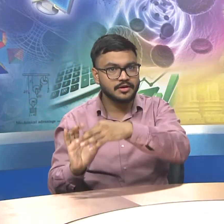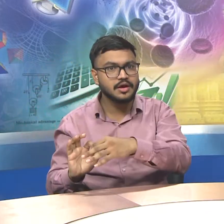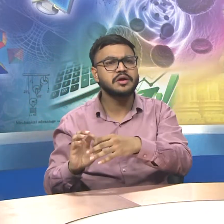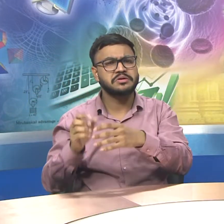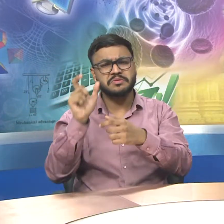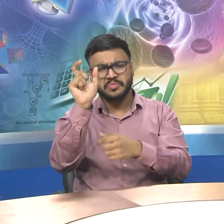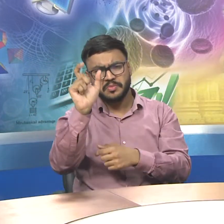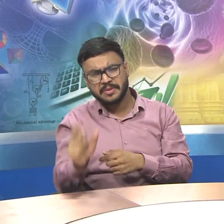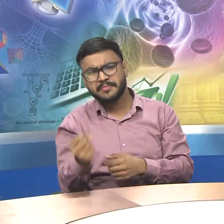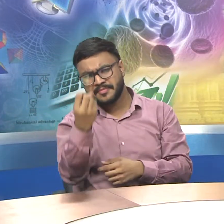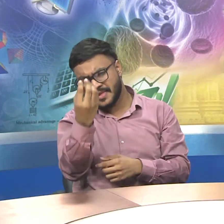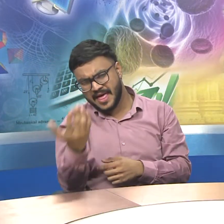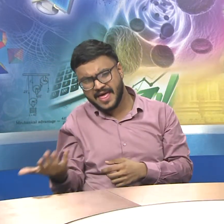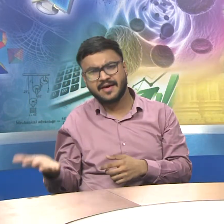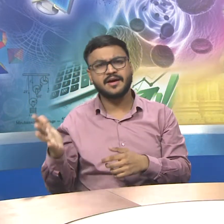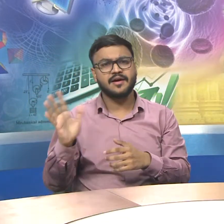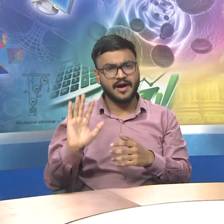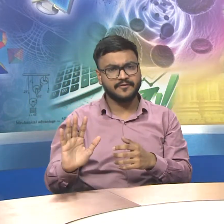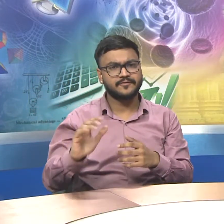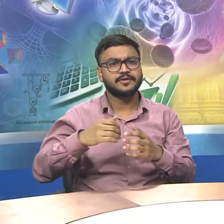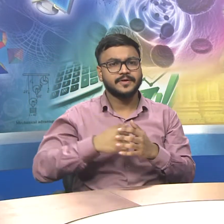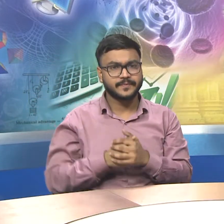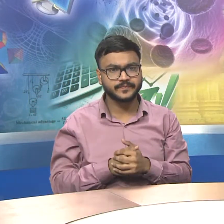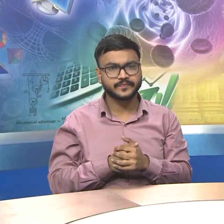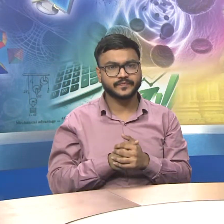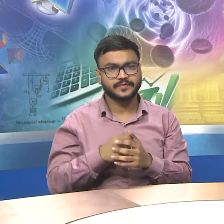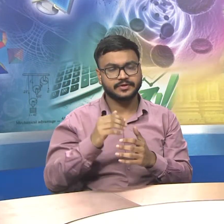worry. They all linked with the head level.